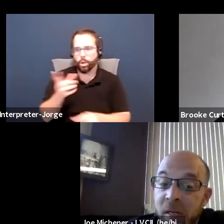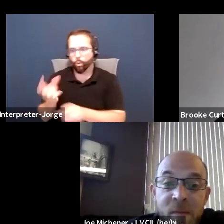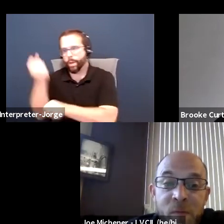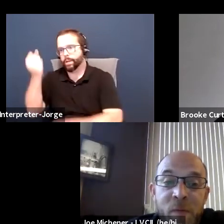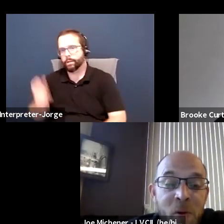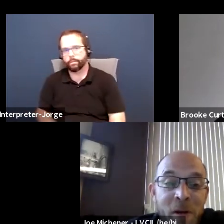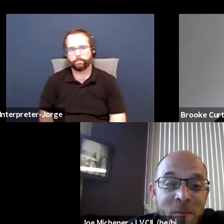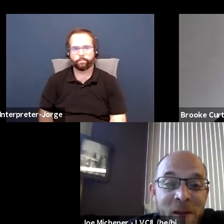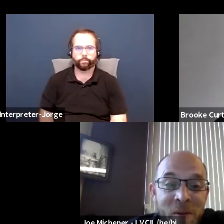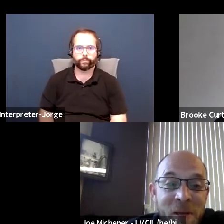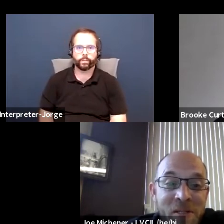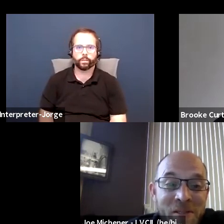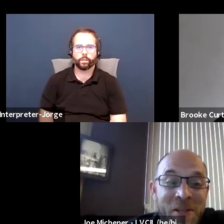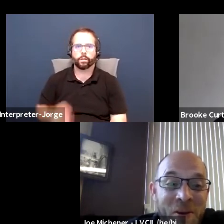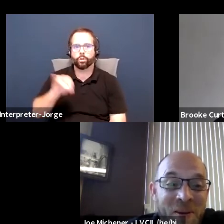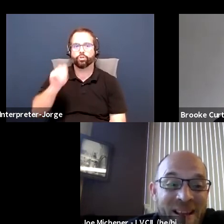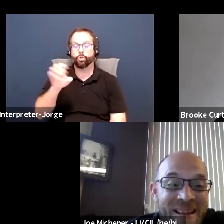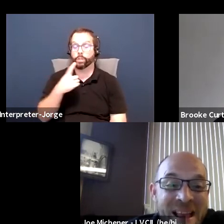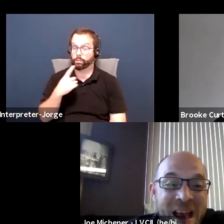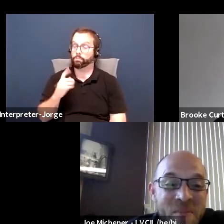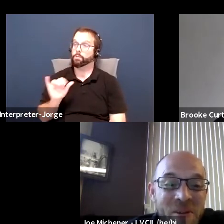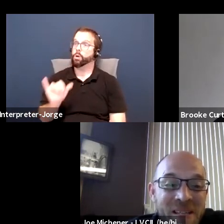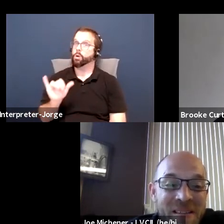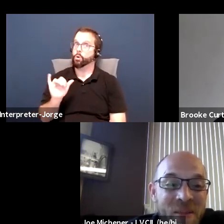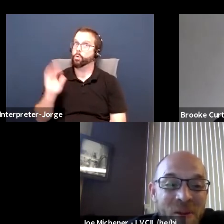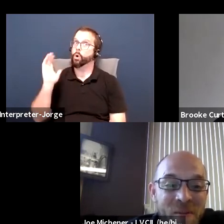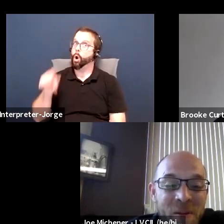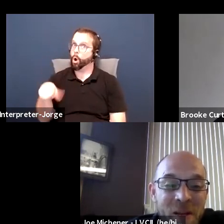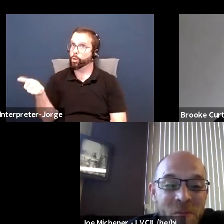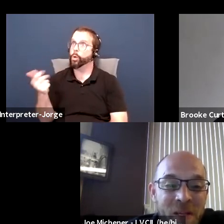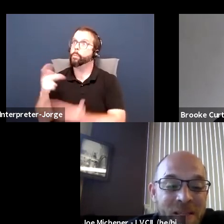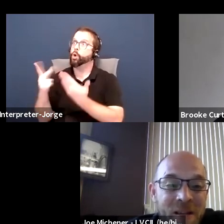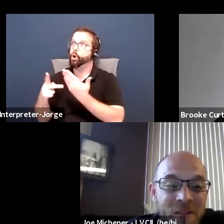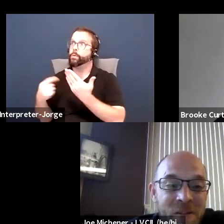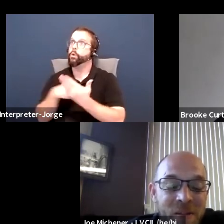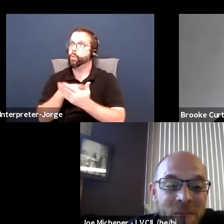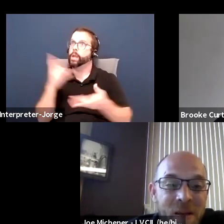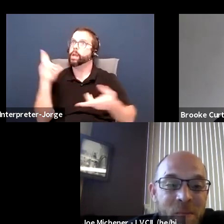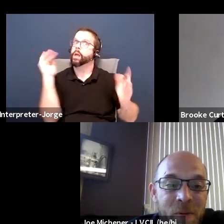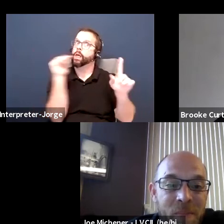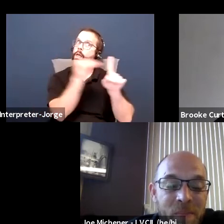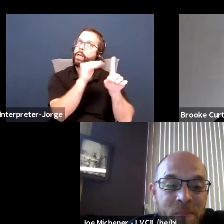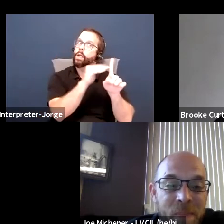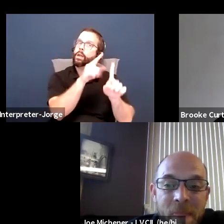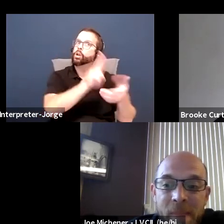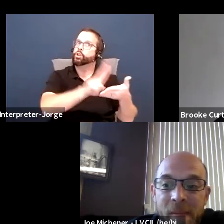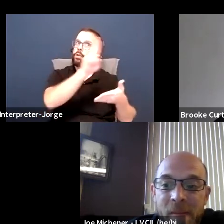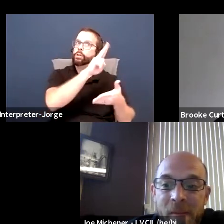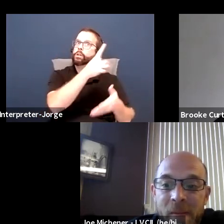like that, but never for program evaluation. So I appreciate that thought very much, because that could certainly be helpful.